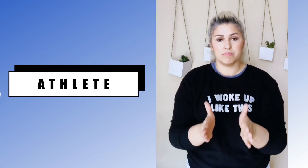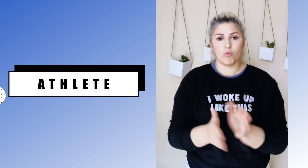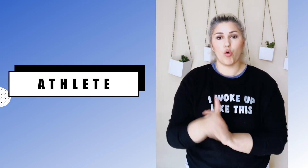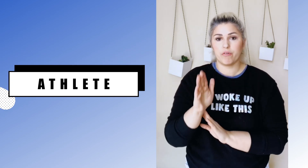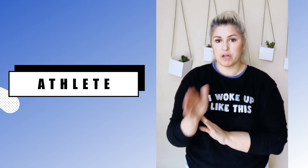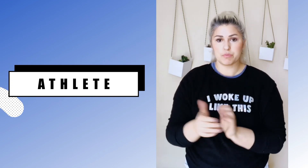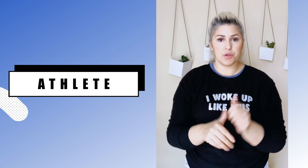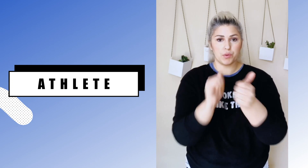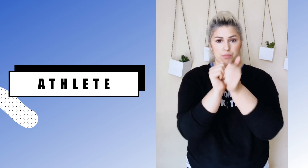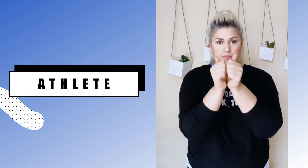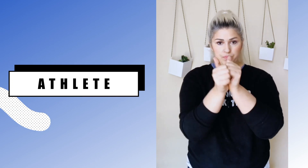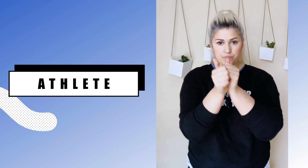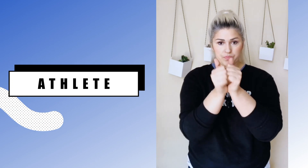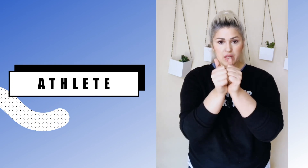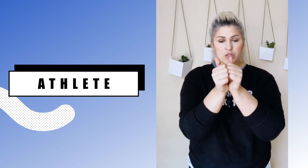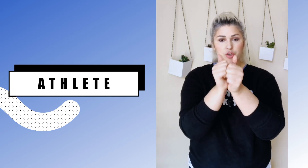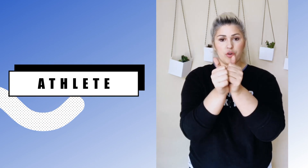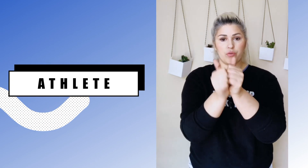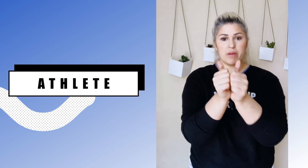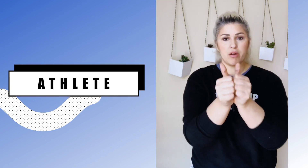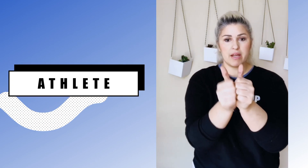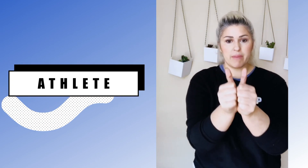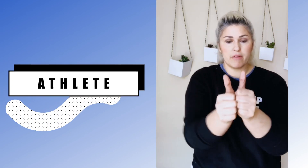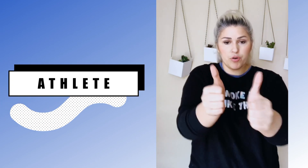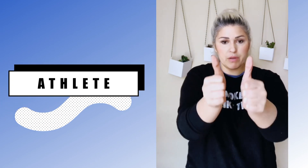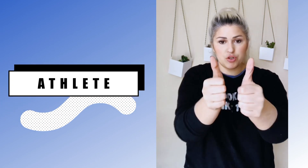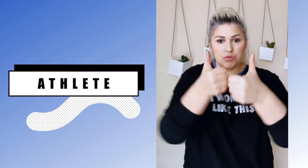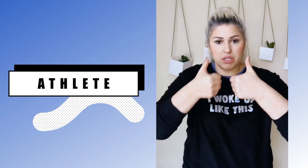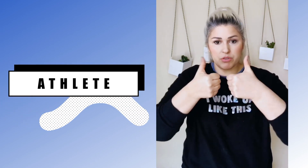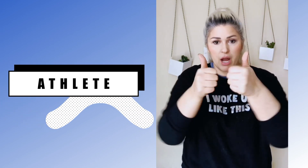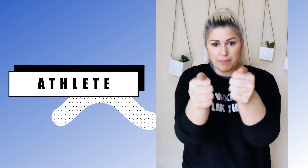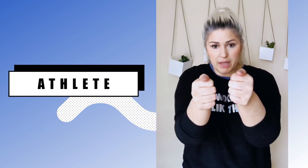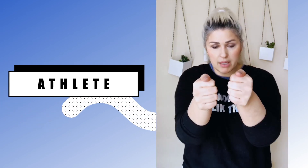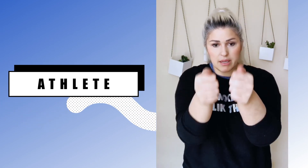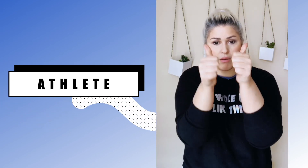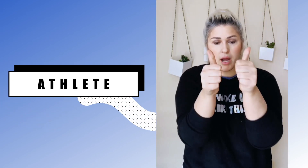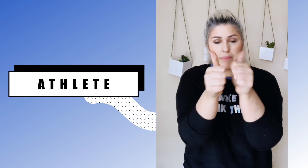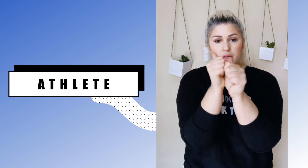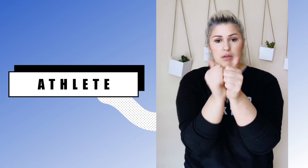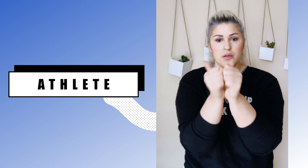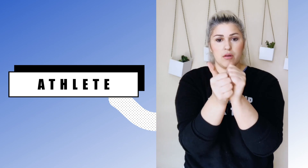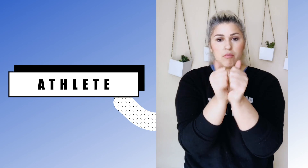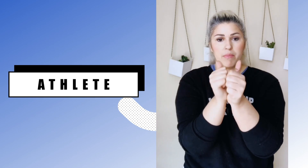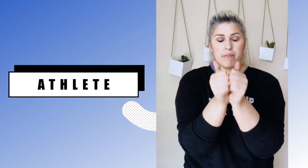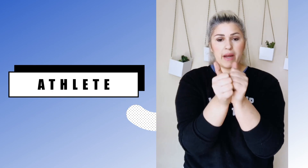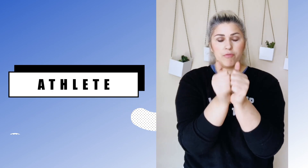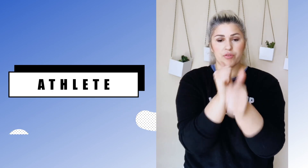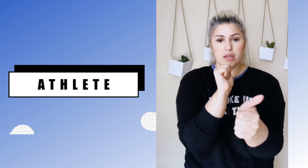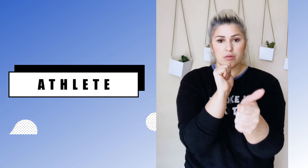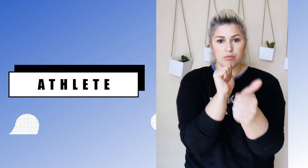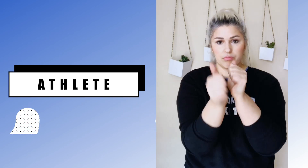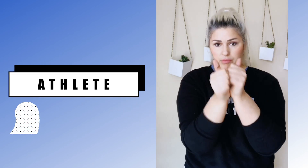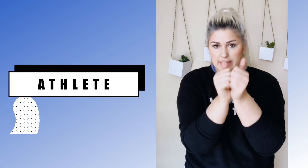athlete, or fingerspell the word. So you're rubbing your hands back and forth. Make sure those thumbs are up and not down. Up, rubbing them back and